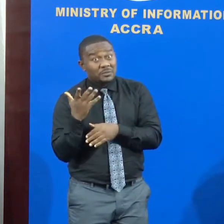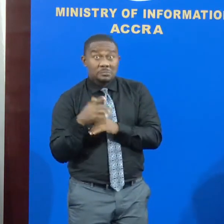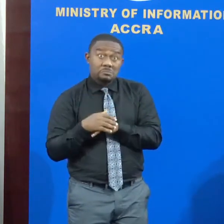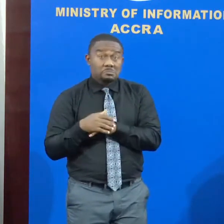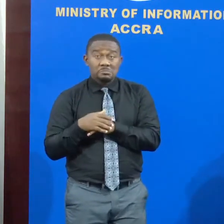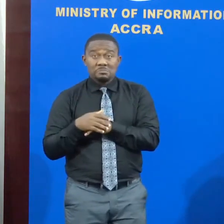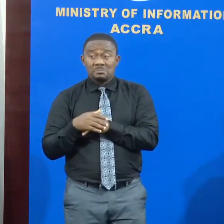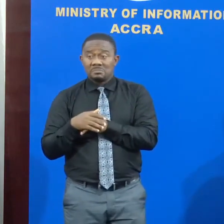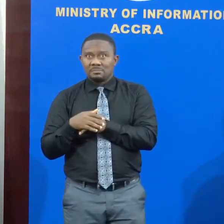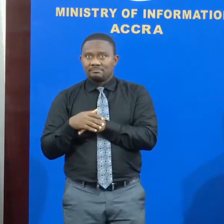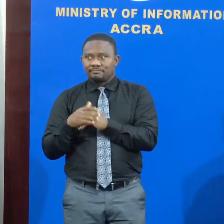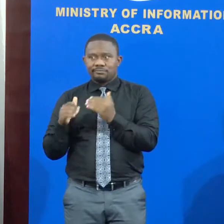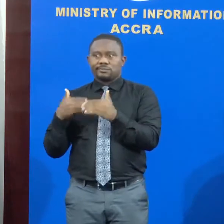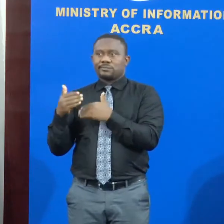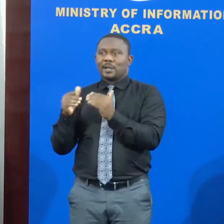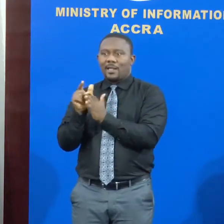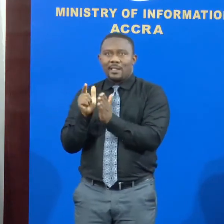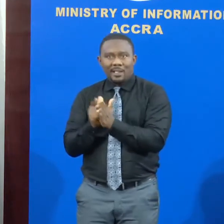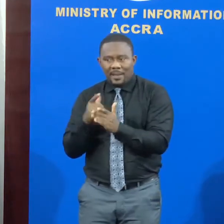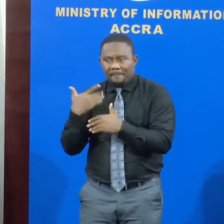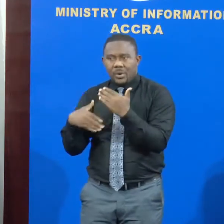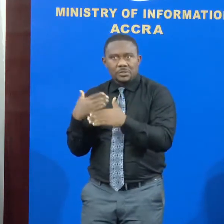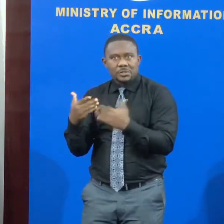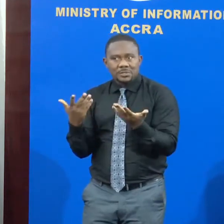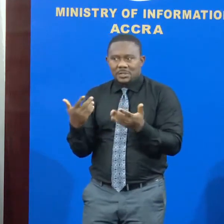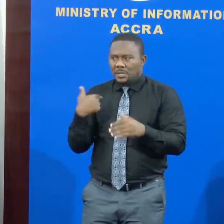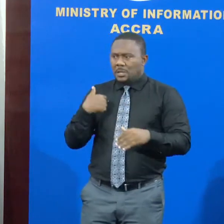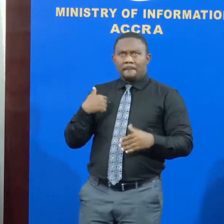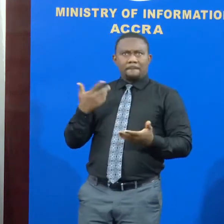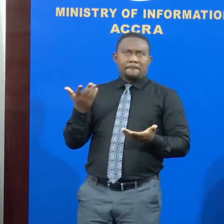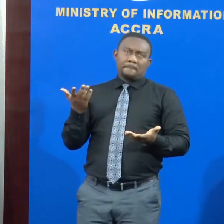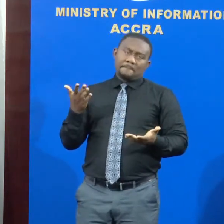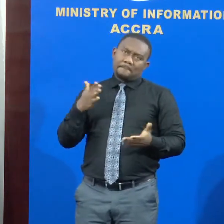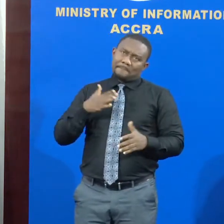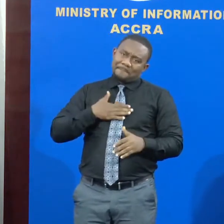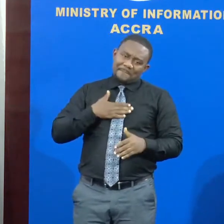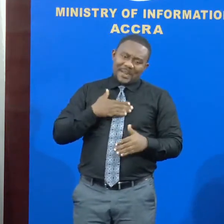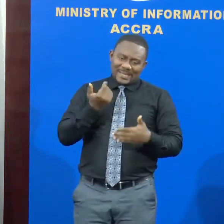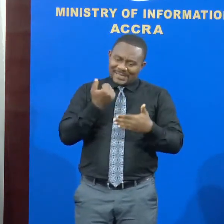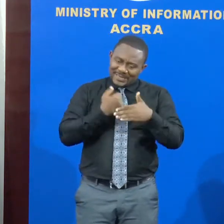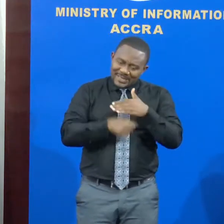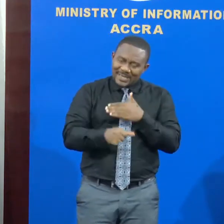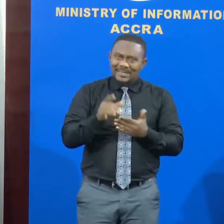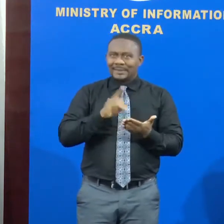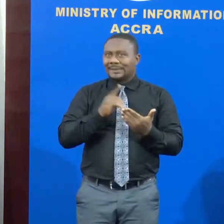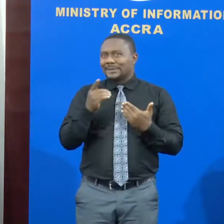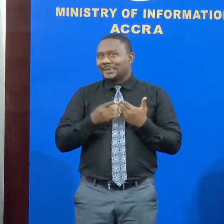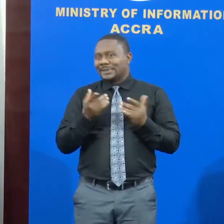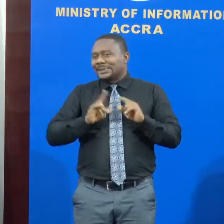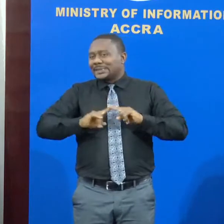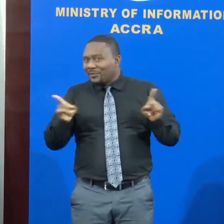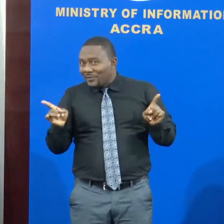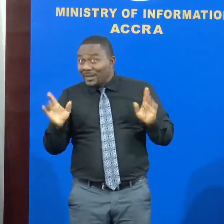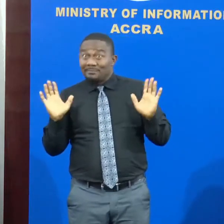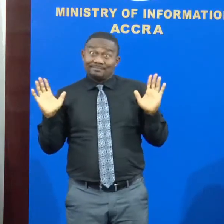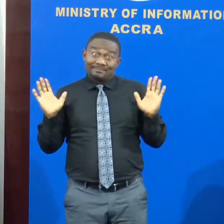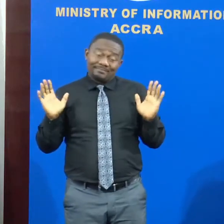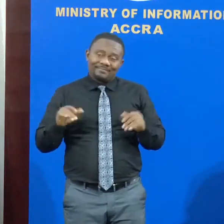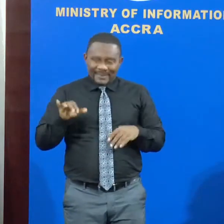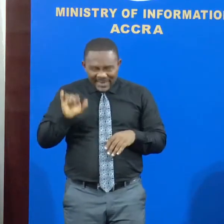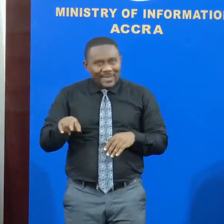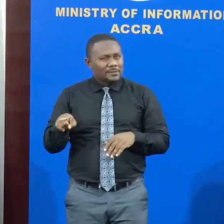through the rigorous legal processes to establish that persuasively that your date of birth is not what was recorded at the time